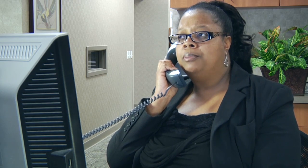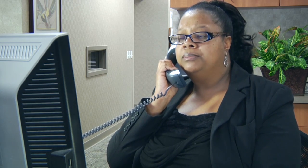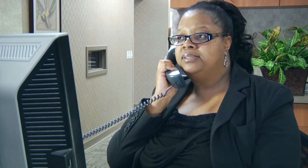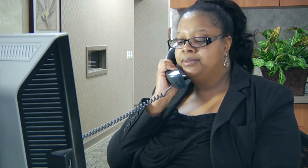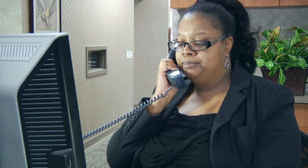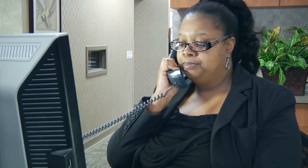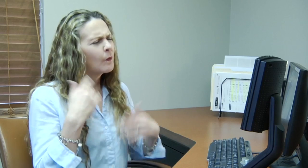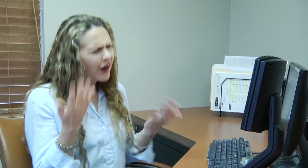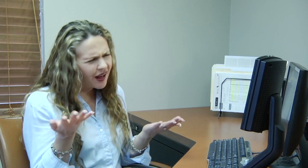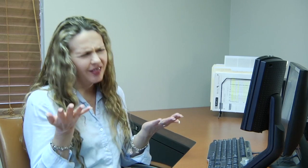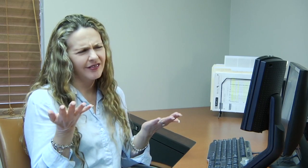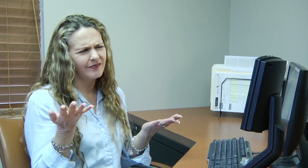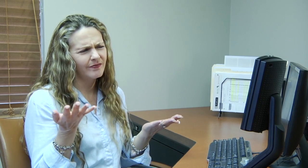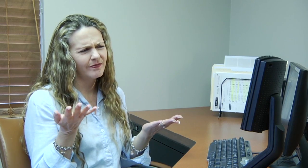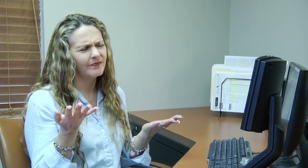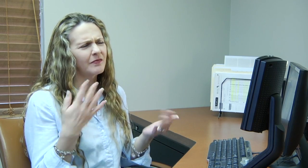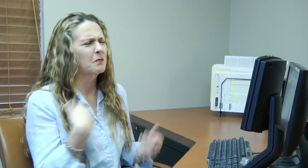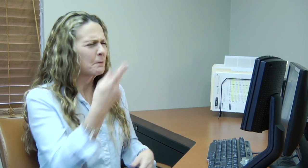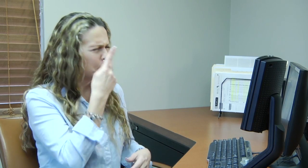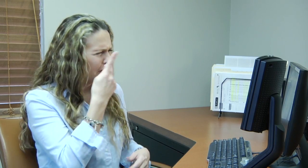experiencing problems?